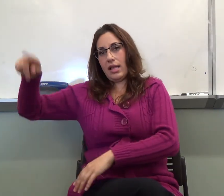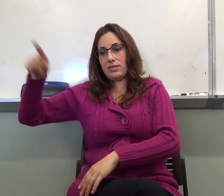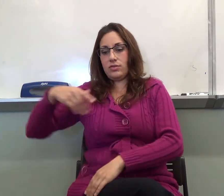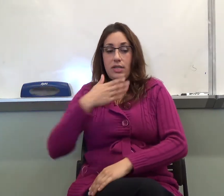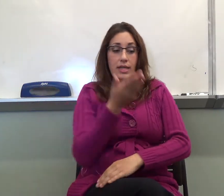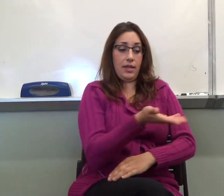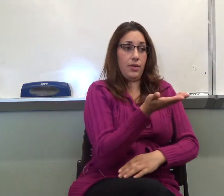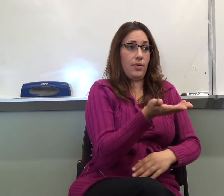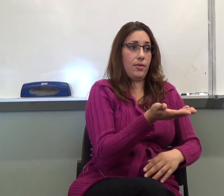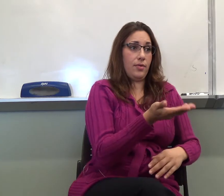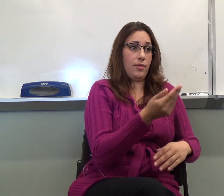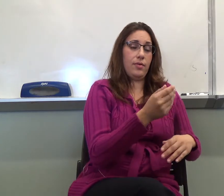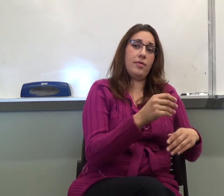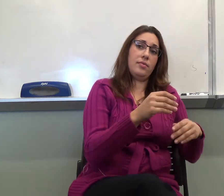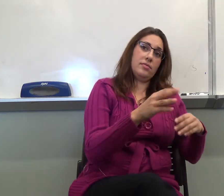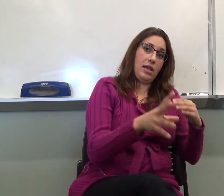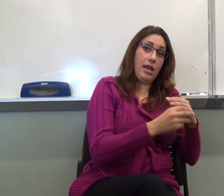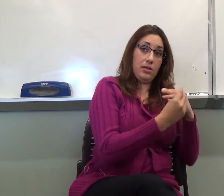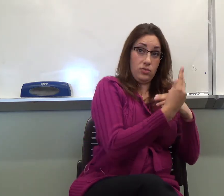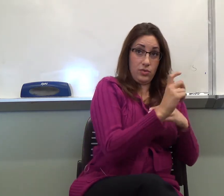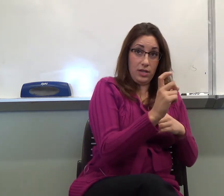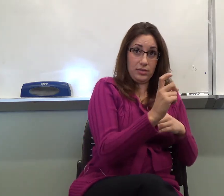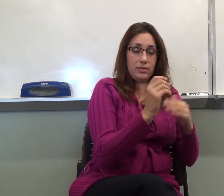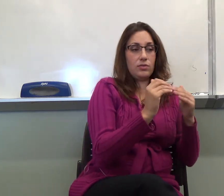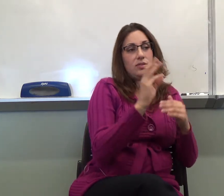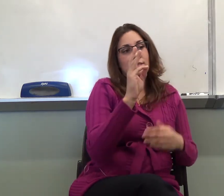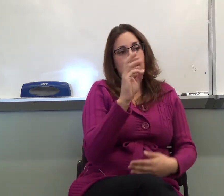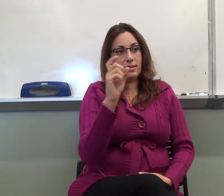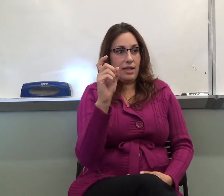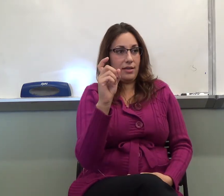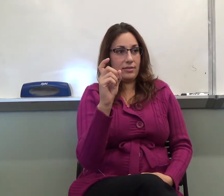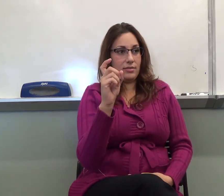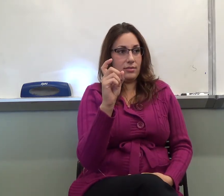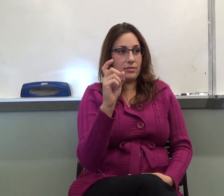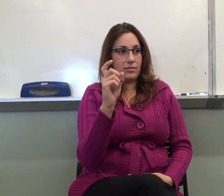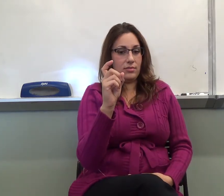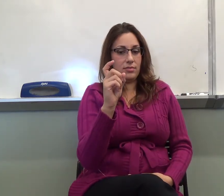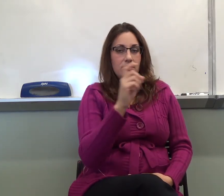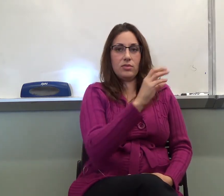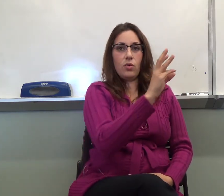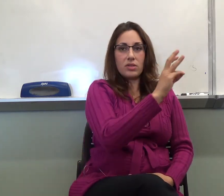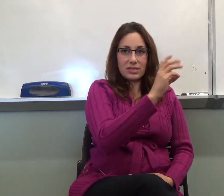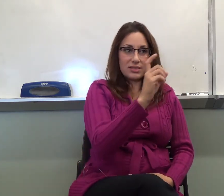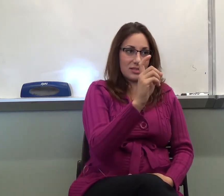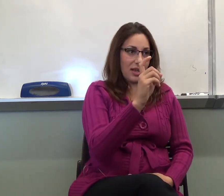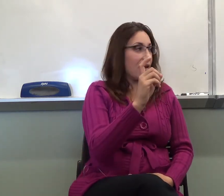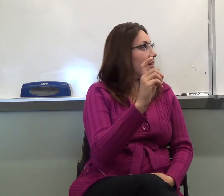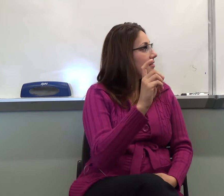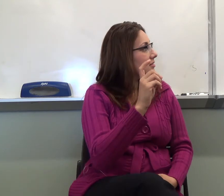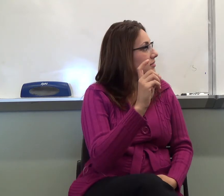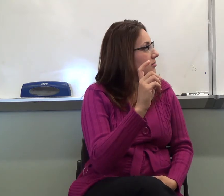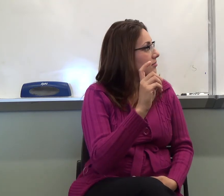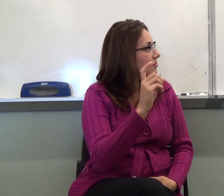x's. And over there I've still got that minus 13. Okay, now that's looking like the ones we just